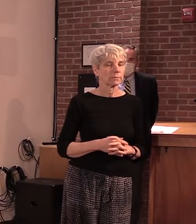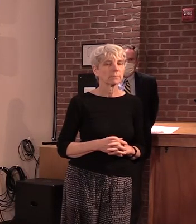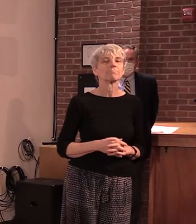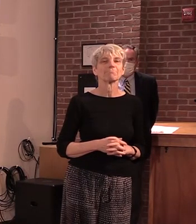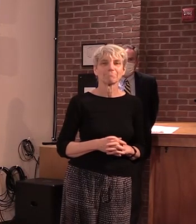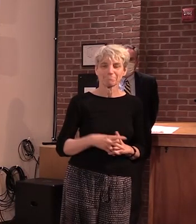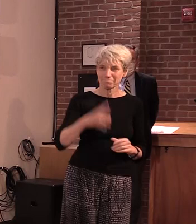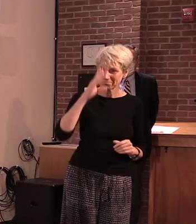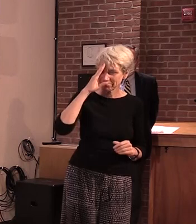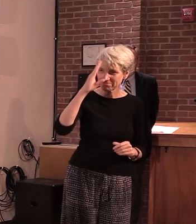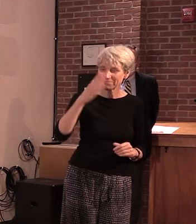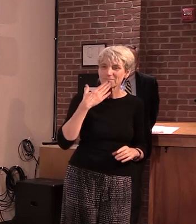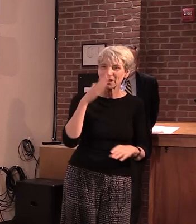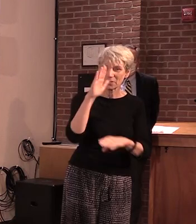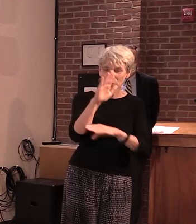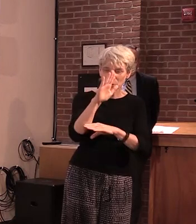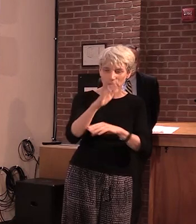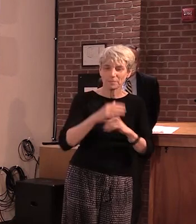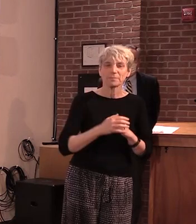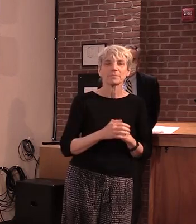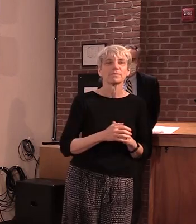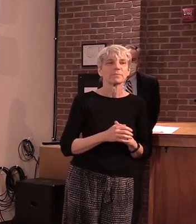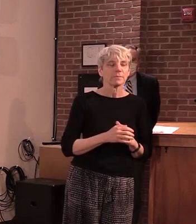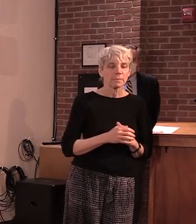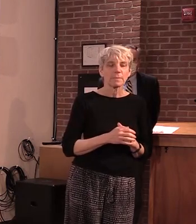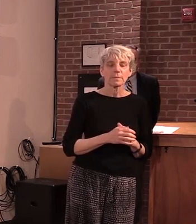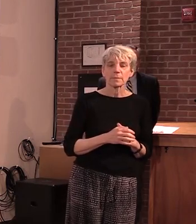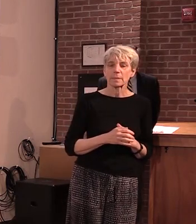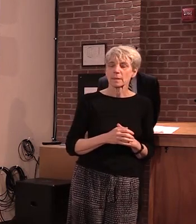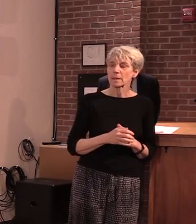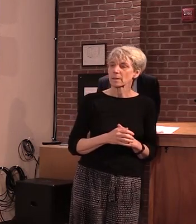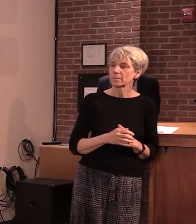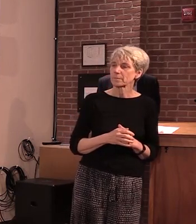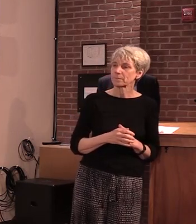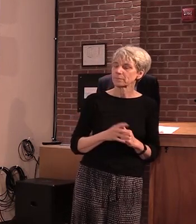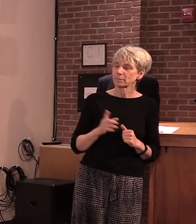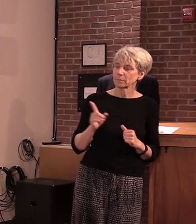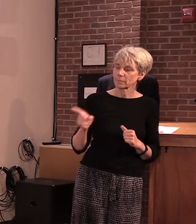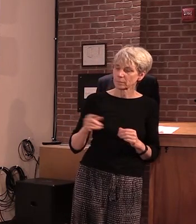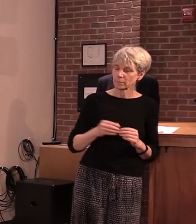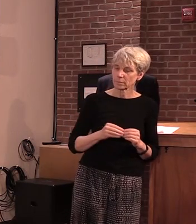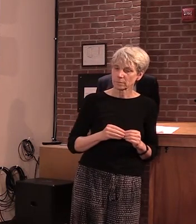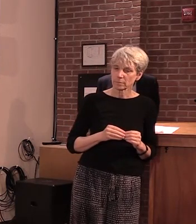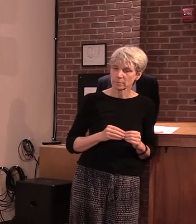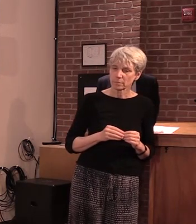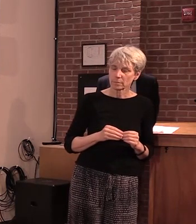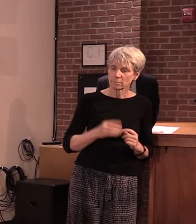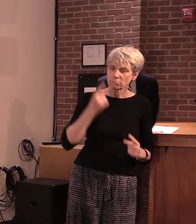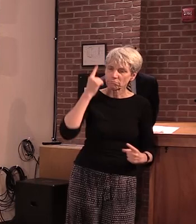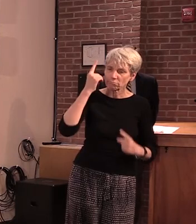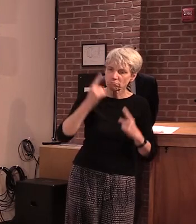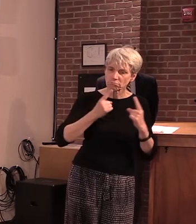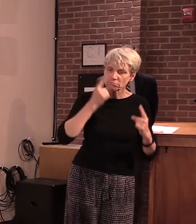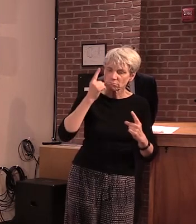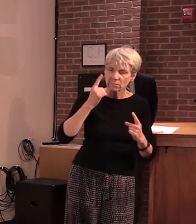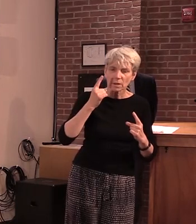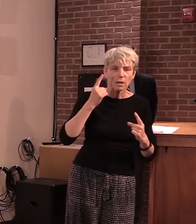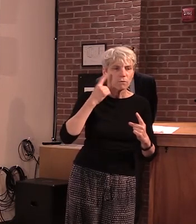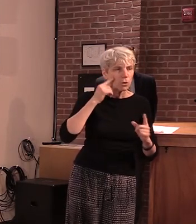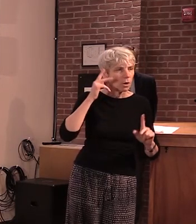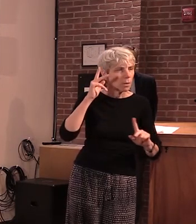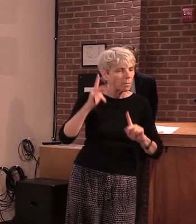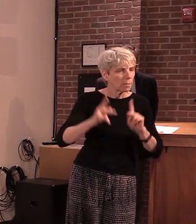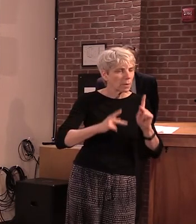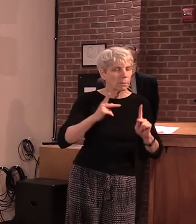Good afternoon. I'm just wondering if you guys are talking about or considering any kind of hazard pay or